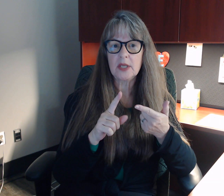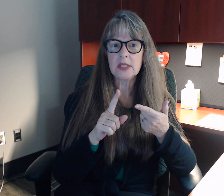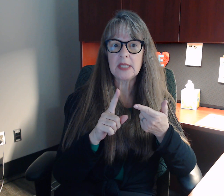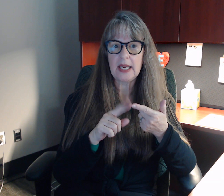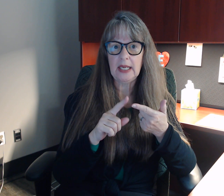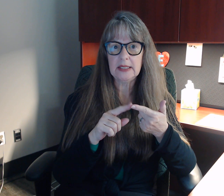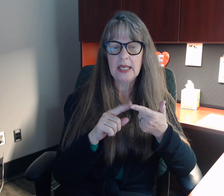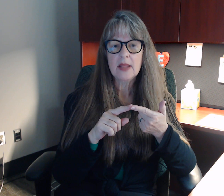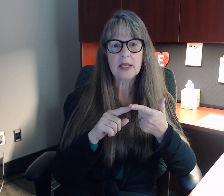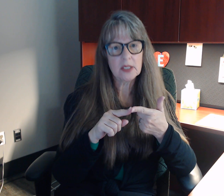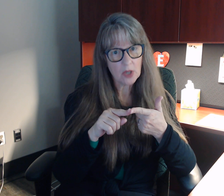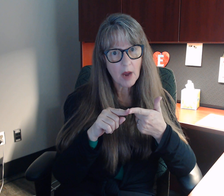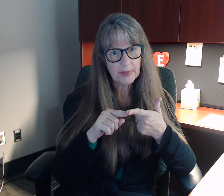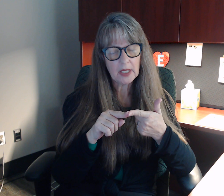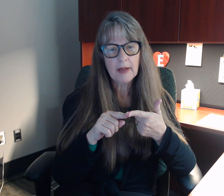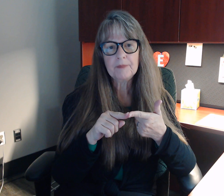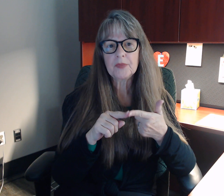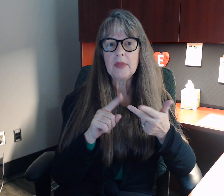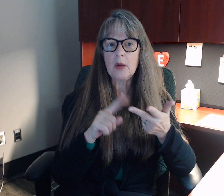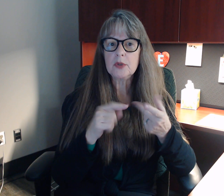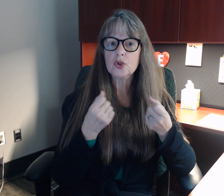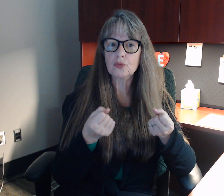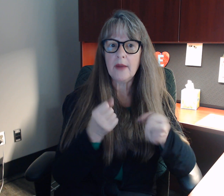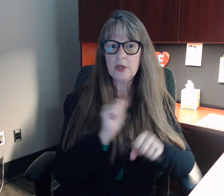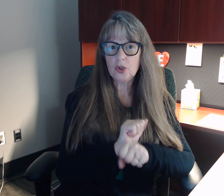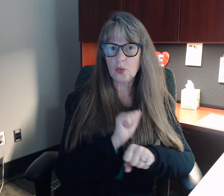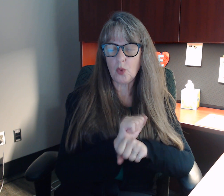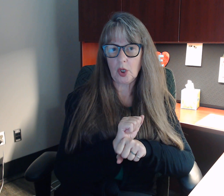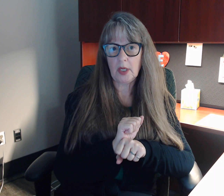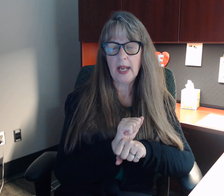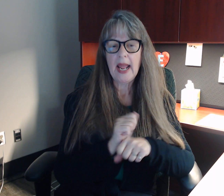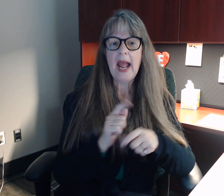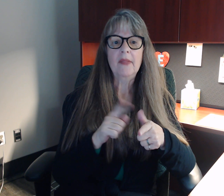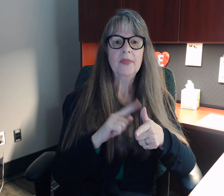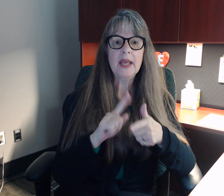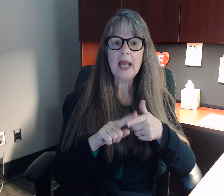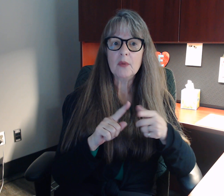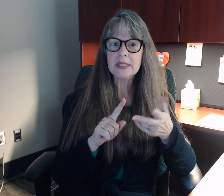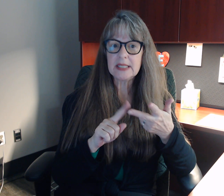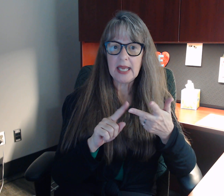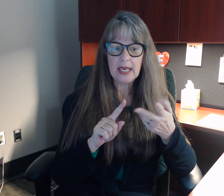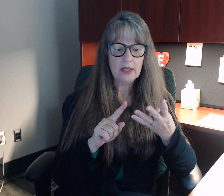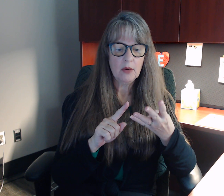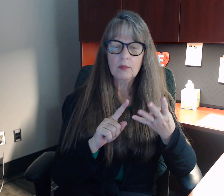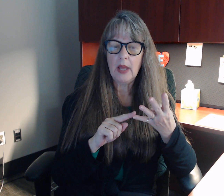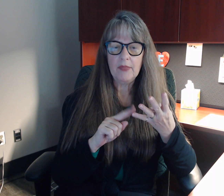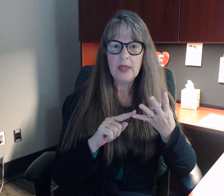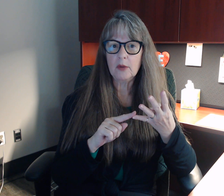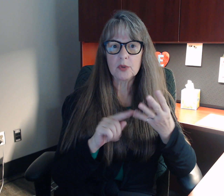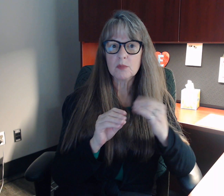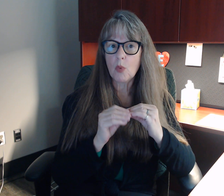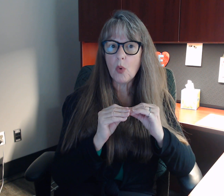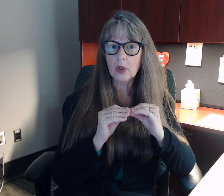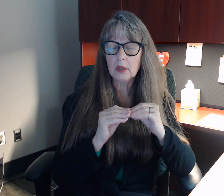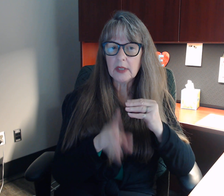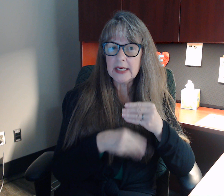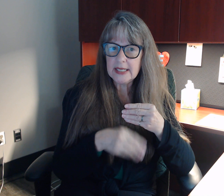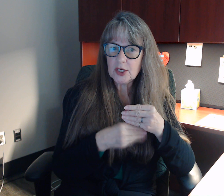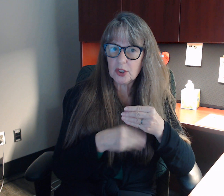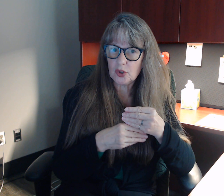the second. That's the topic. And then I was driving to work. And then and then there was more additions,